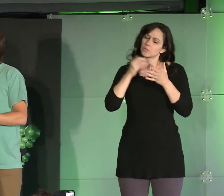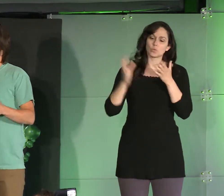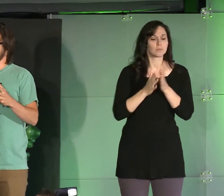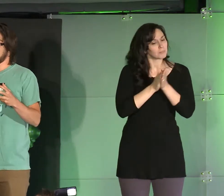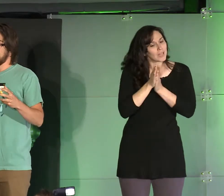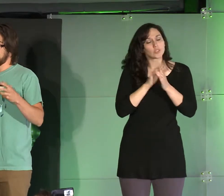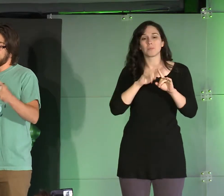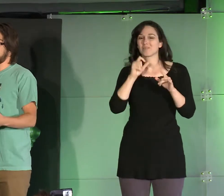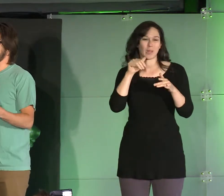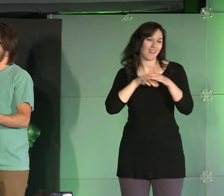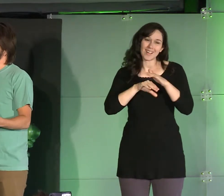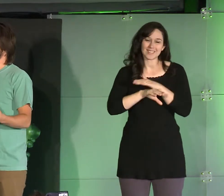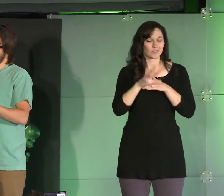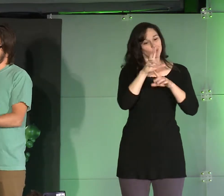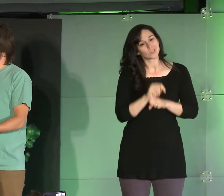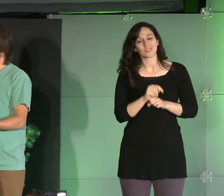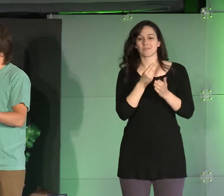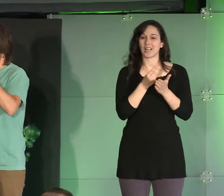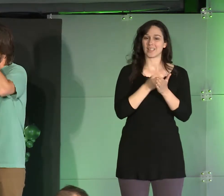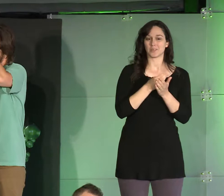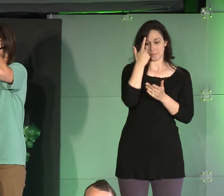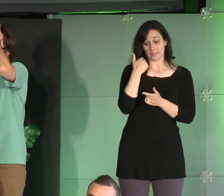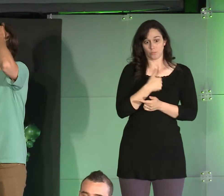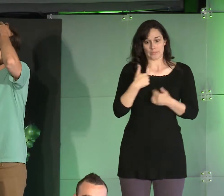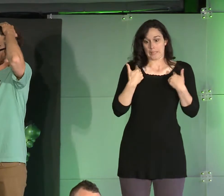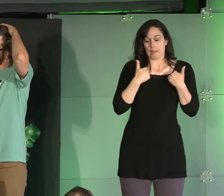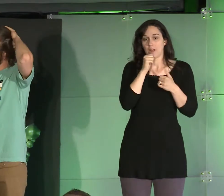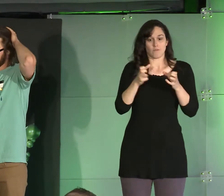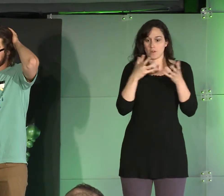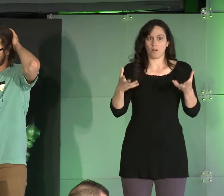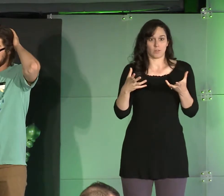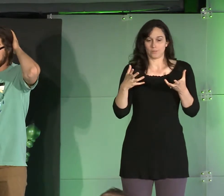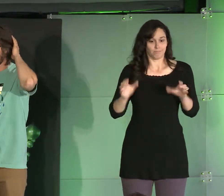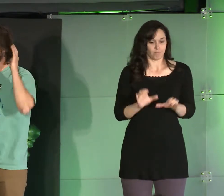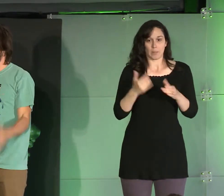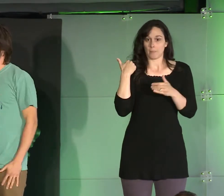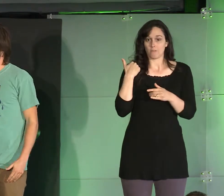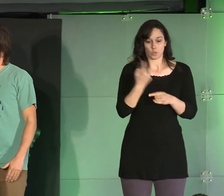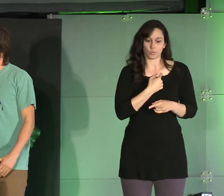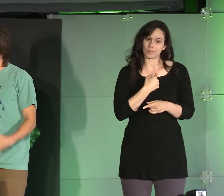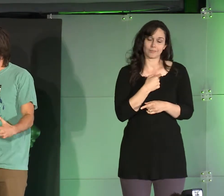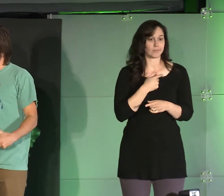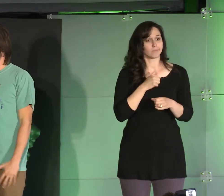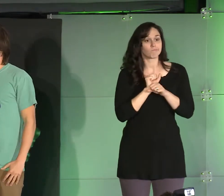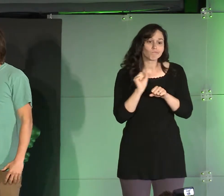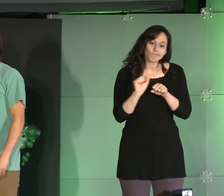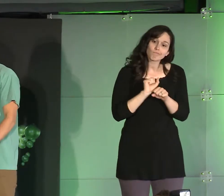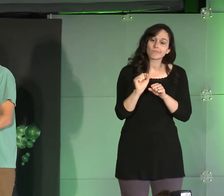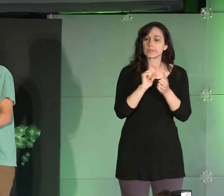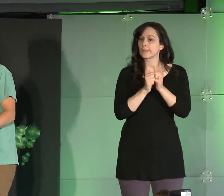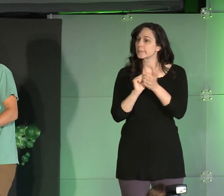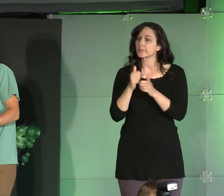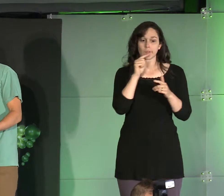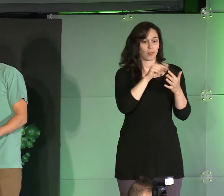to traditional financing mechanisms because we're so young and haven't really done much before. So we've really just been grinding out these competitions, and it's so cool to be